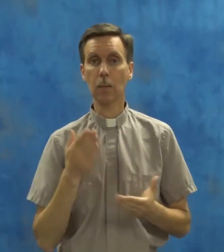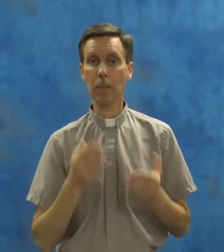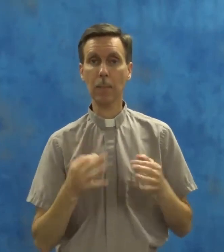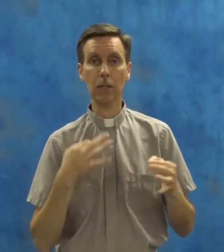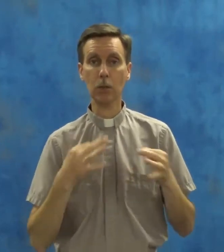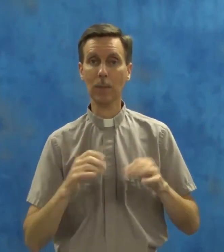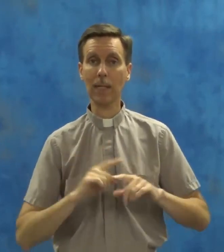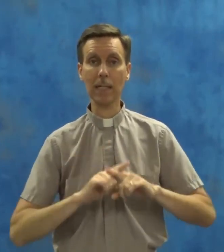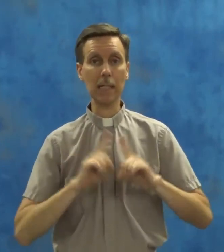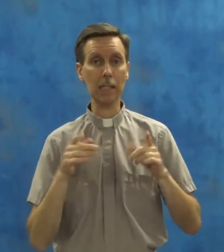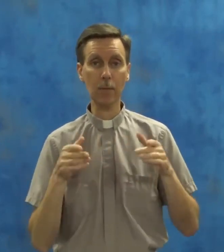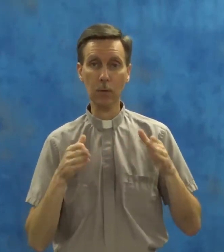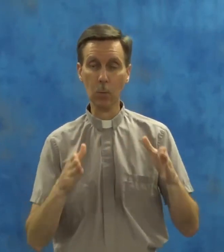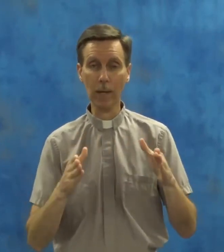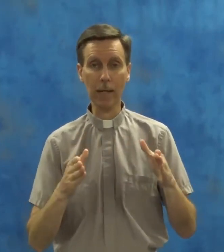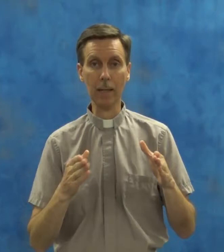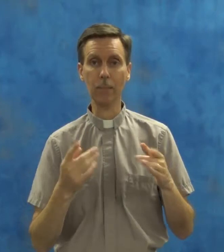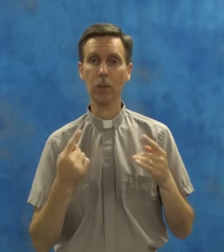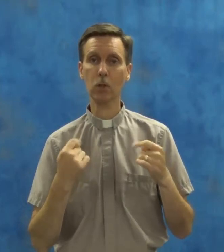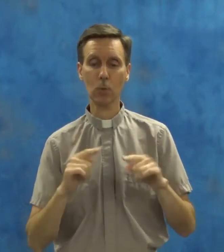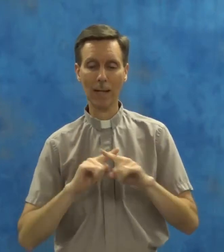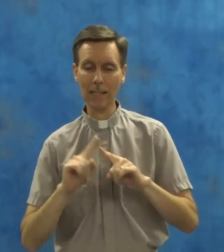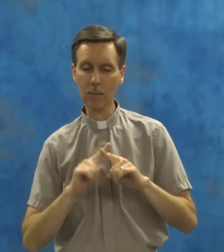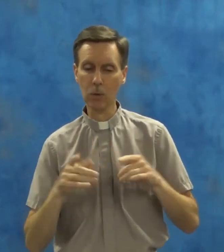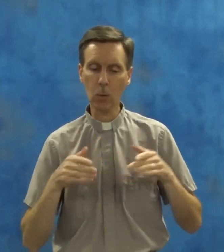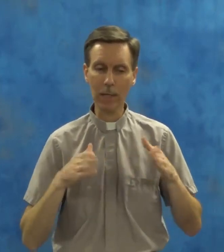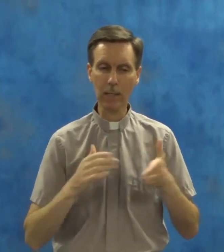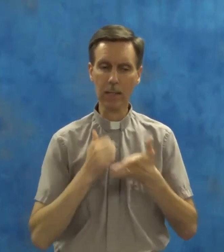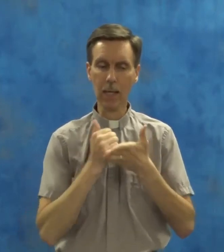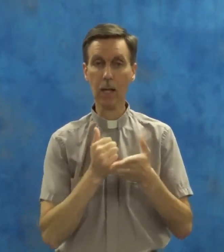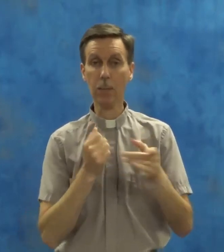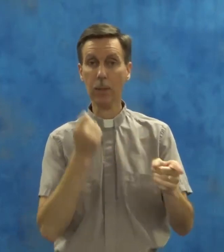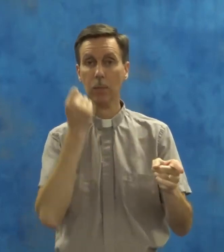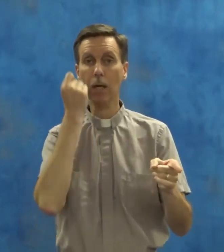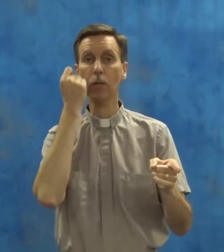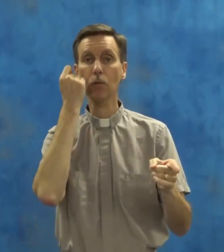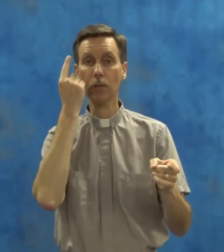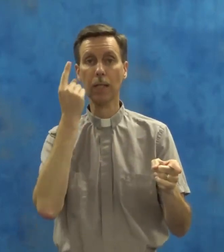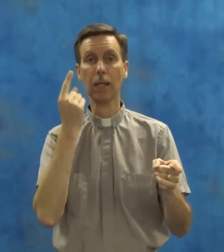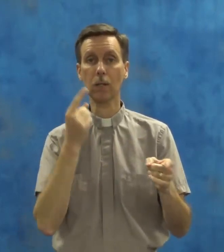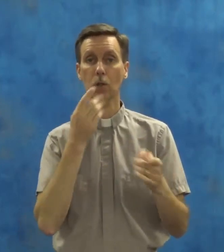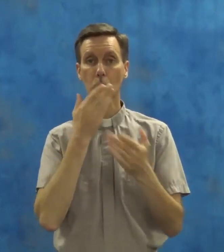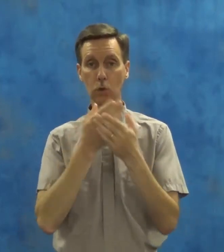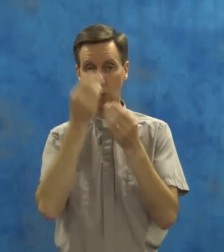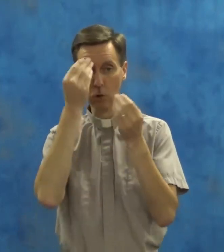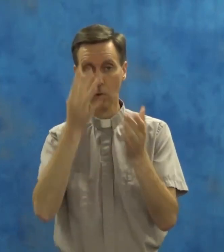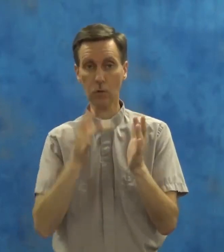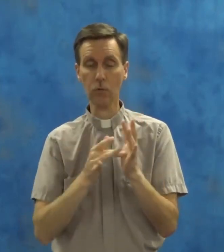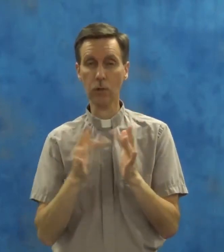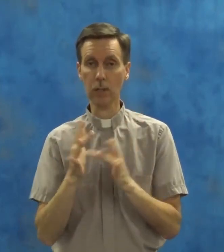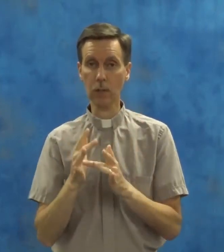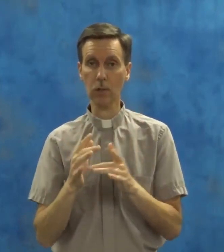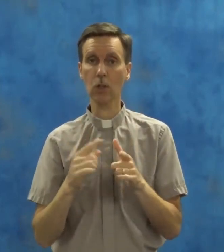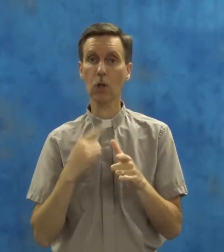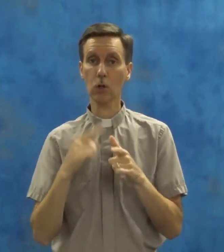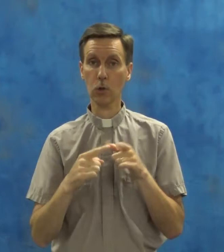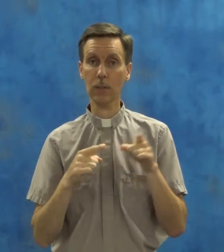Maybe explain a different way. Try different ways to help them to understand the good news of Jesus, so then